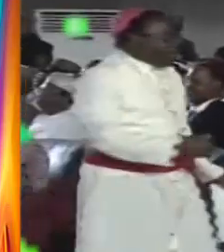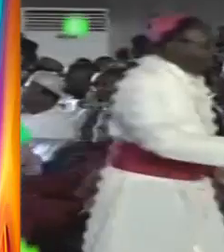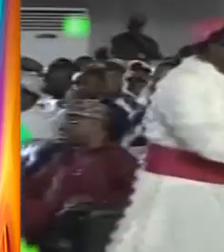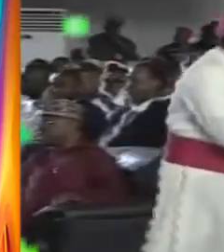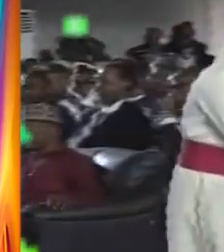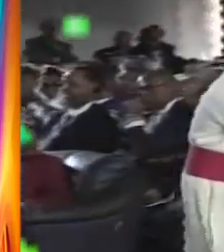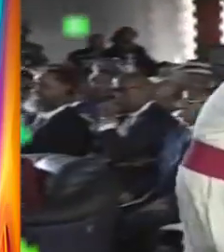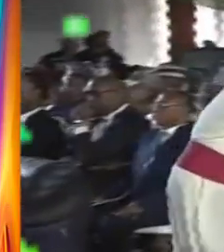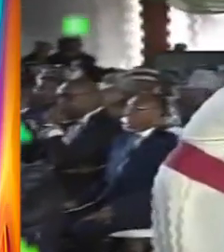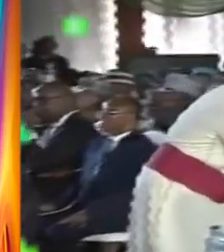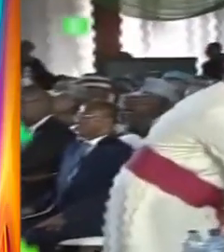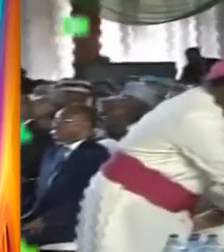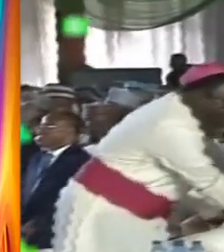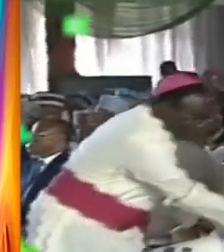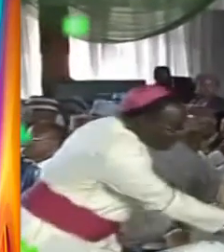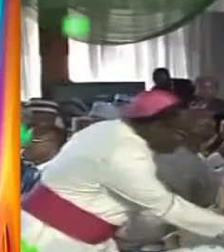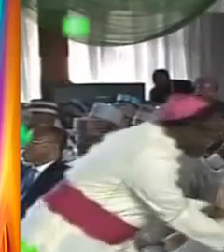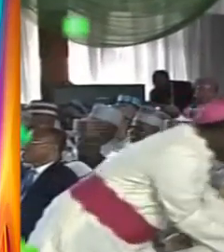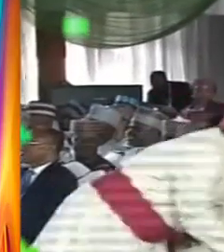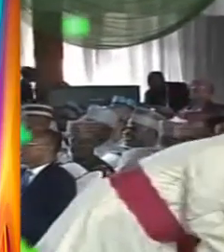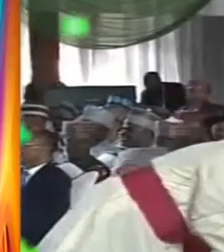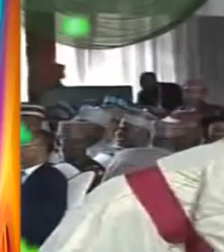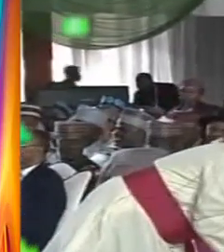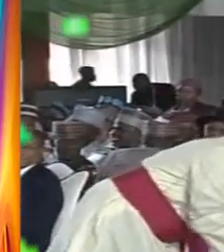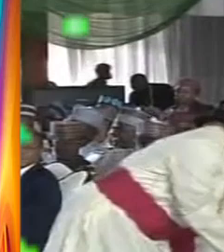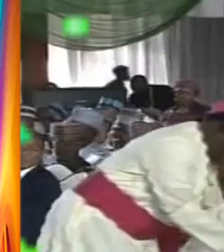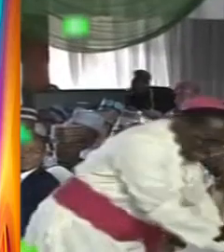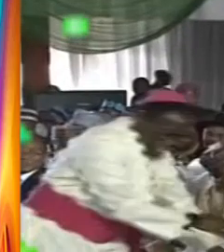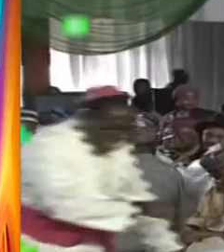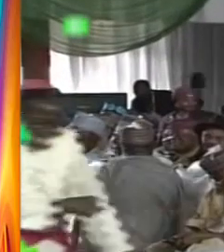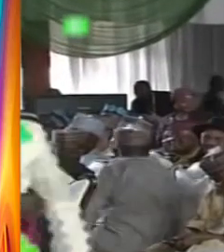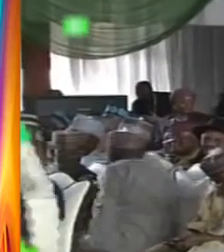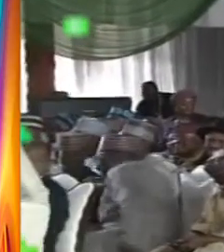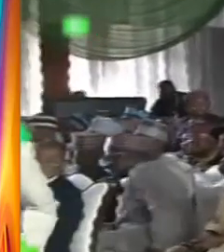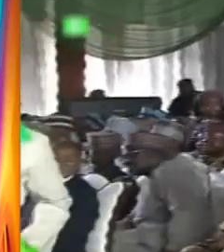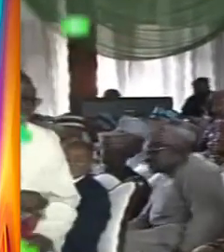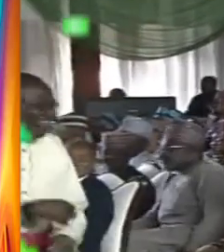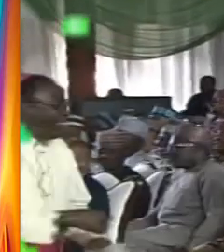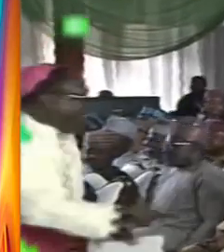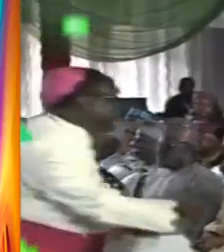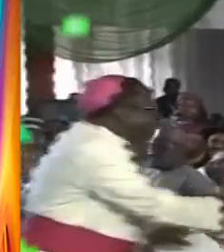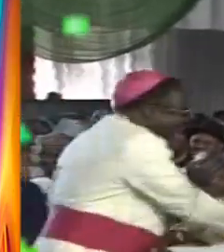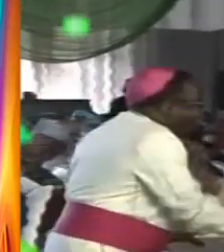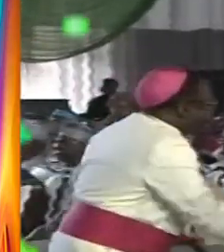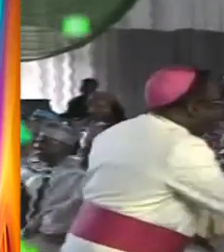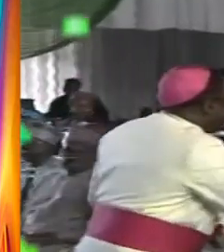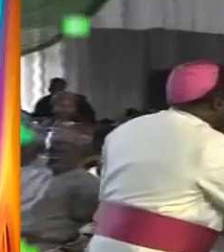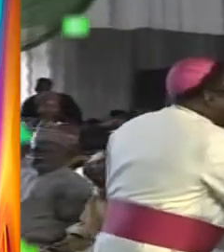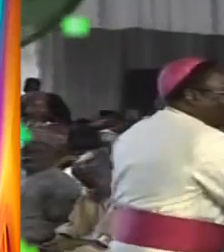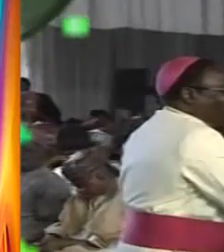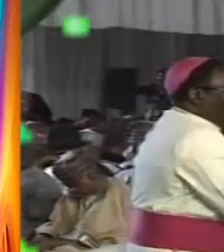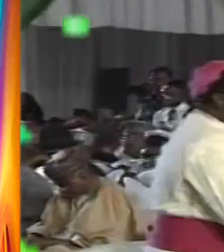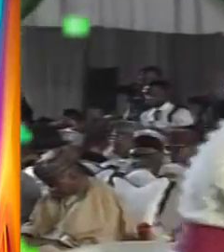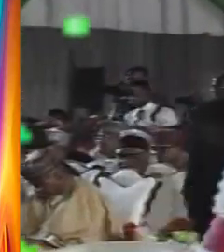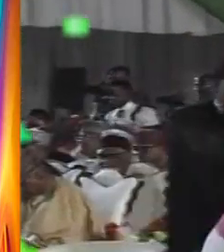true essence, on the dividends of democracy, which is hinged on peace, stability,